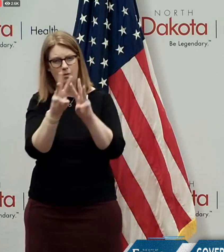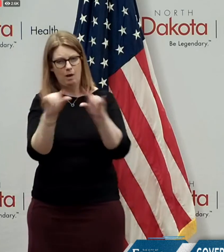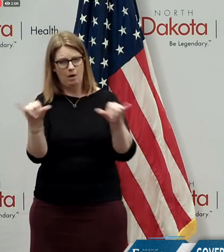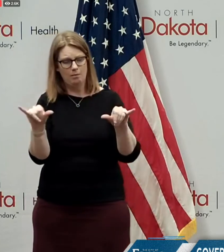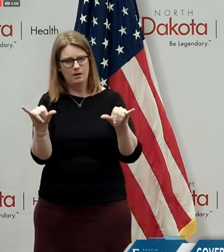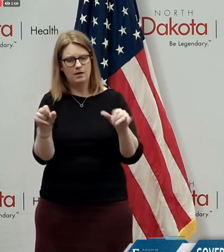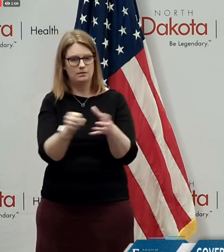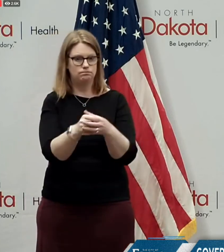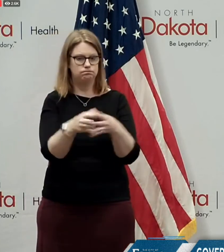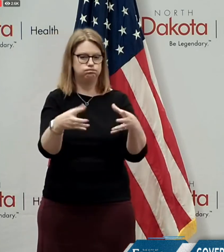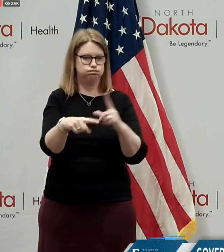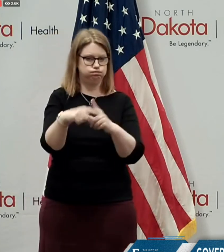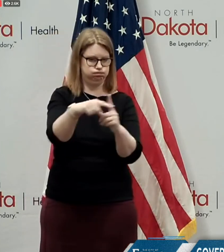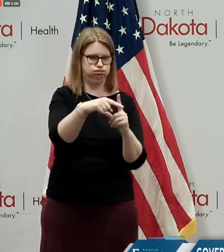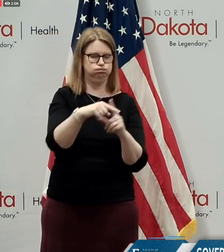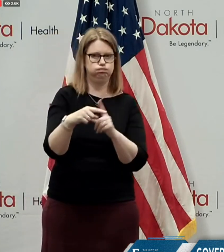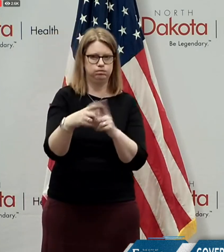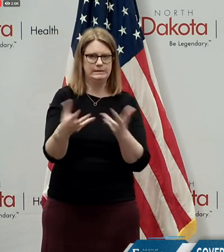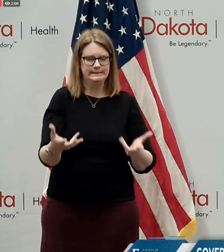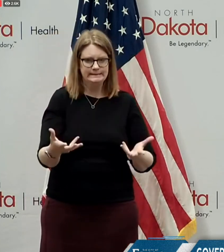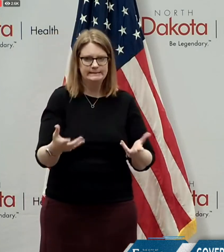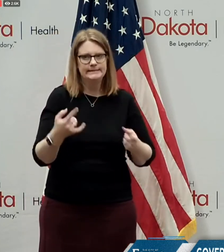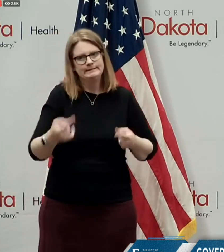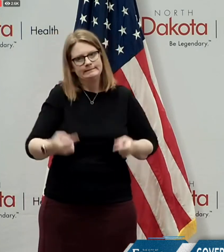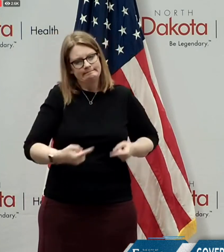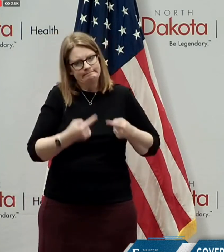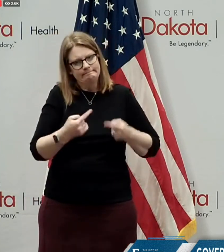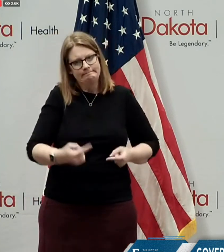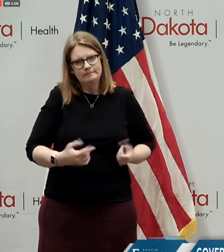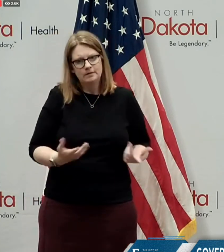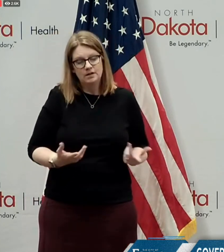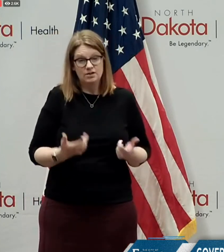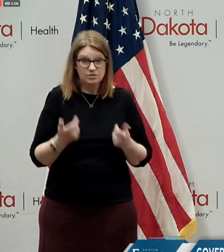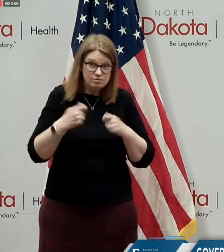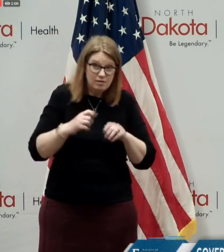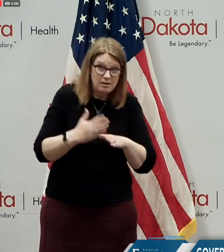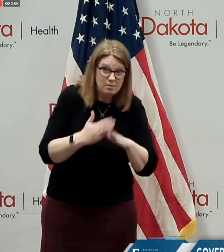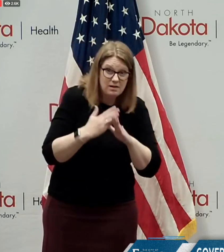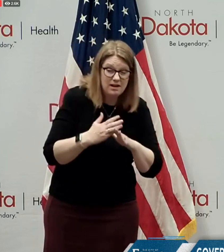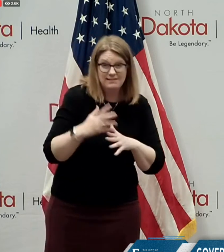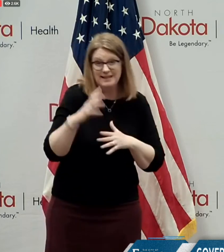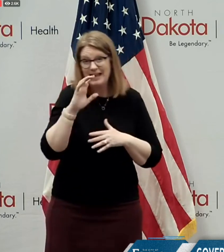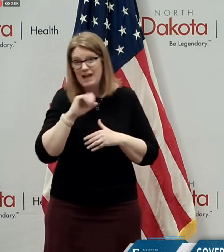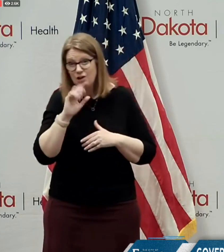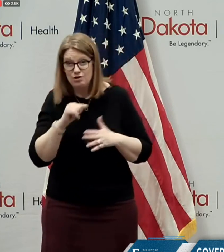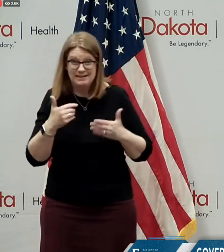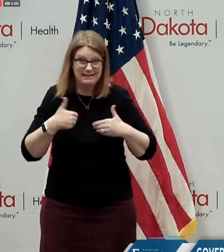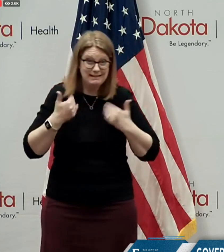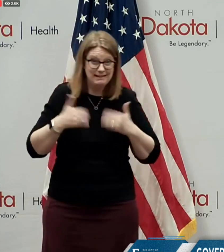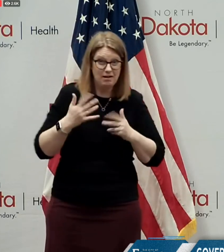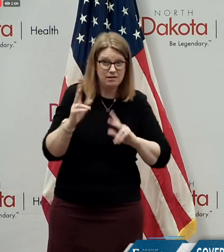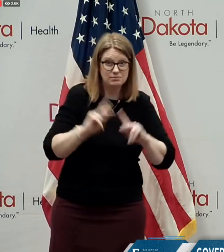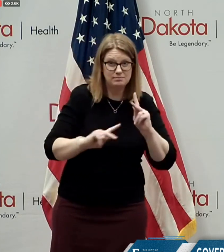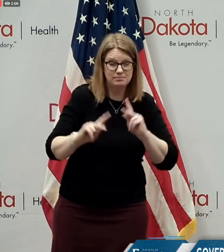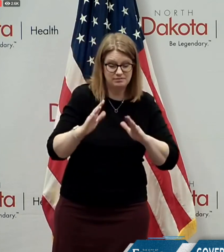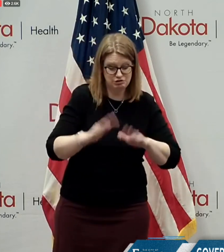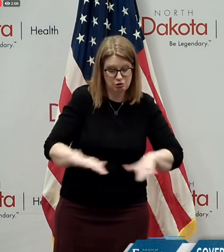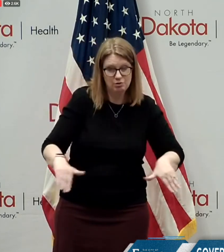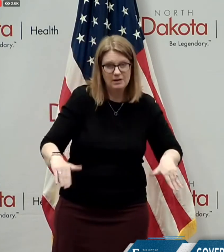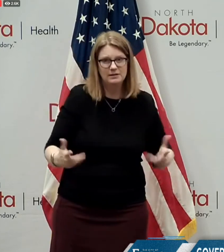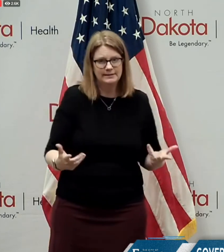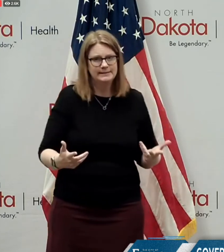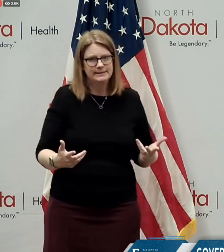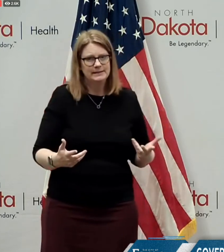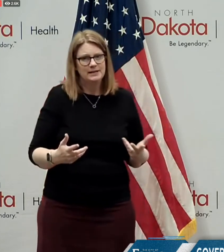outbreak for a while, and of course it becomes when we're trying to protect both the elders and the young ones, good strategies, good